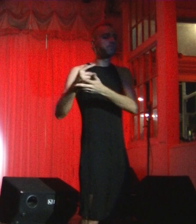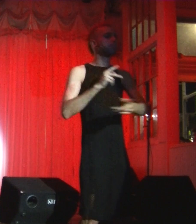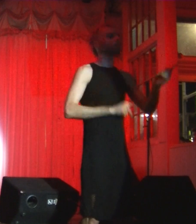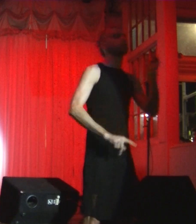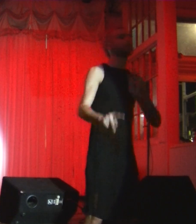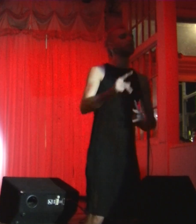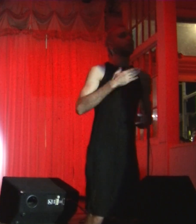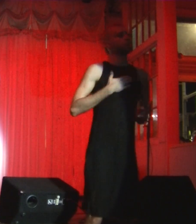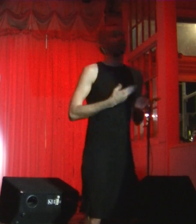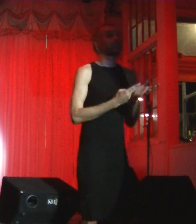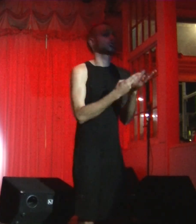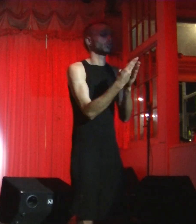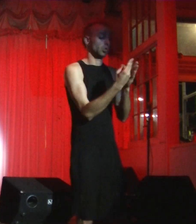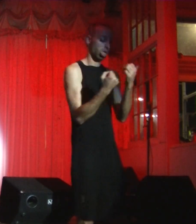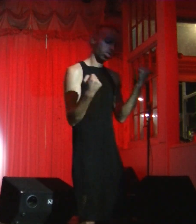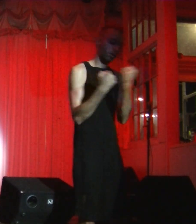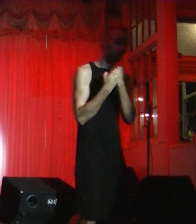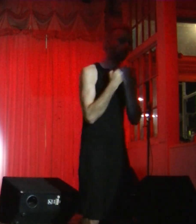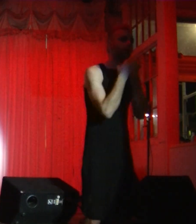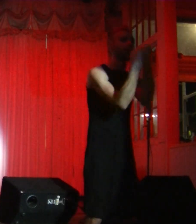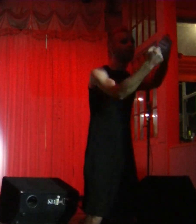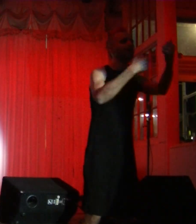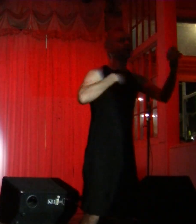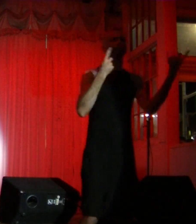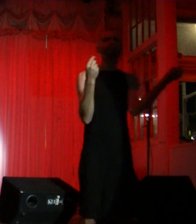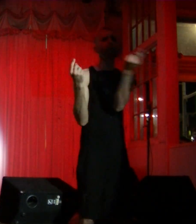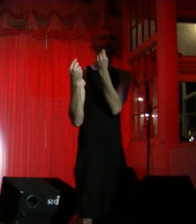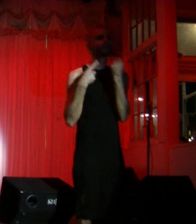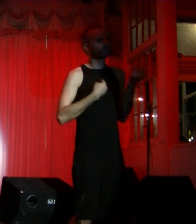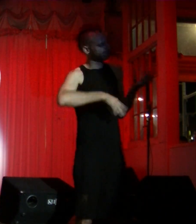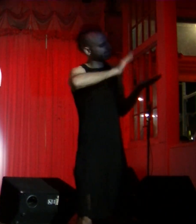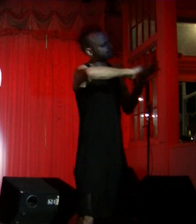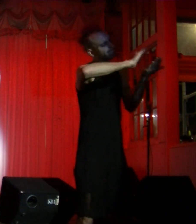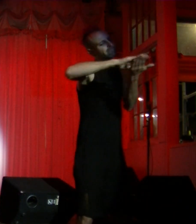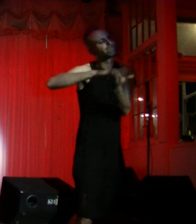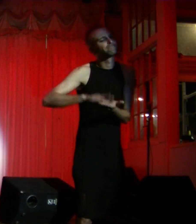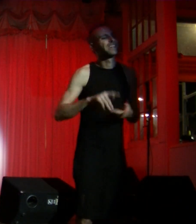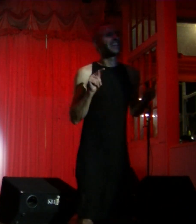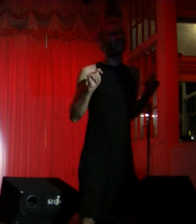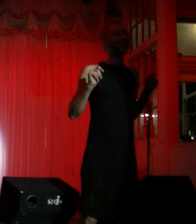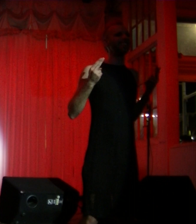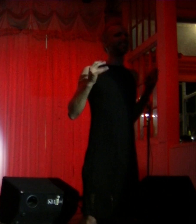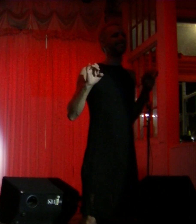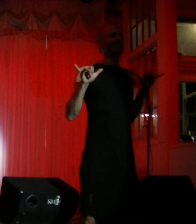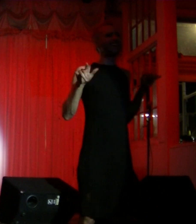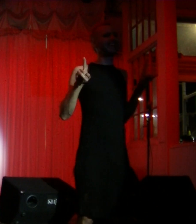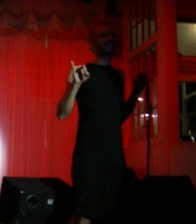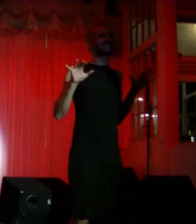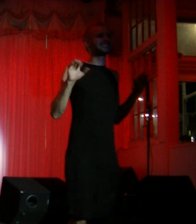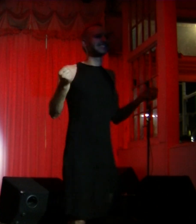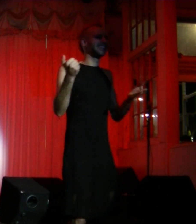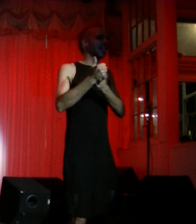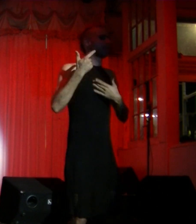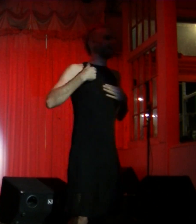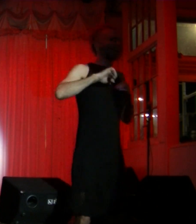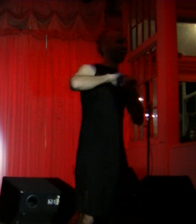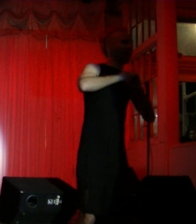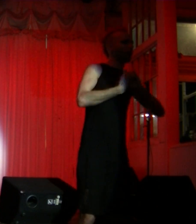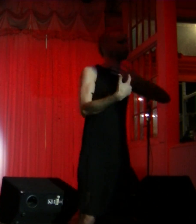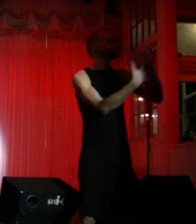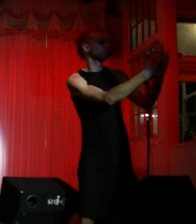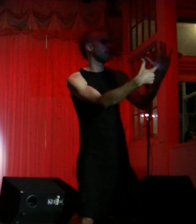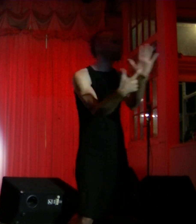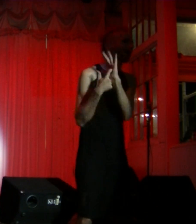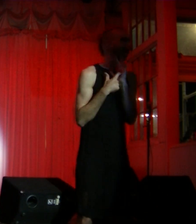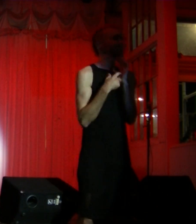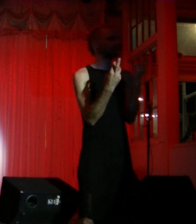my truth, I give praise. I give praise to the ladies who taught me how to mandate some damn respect.